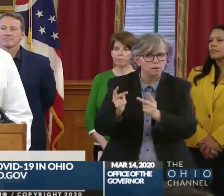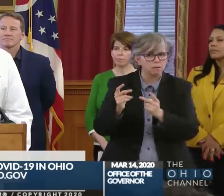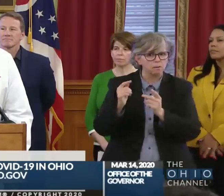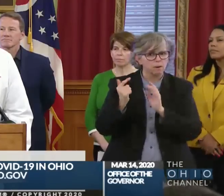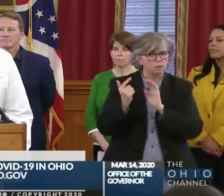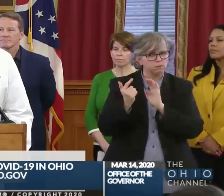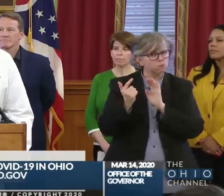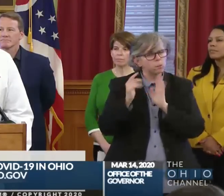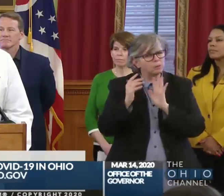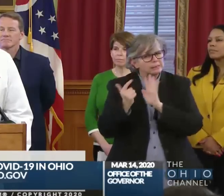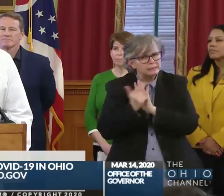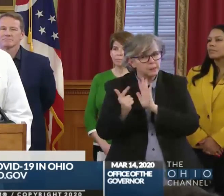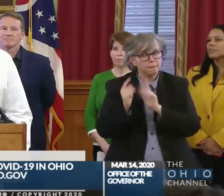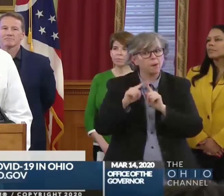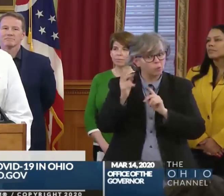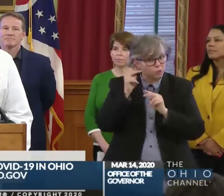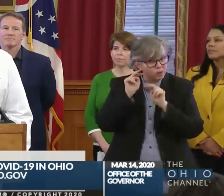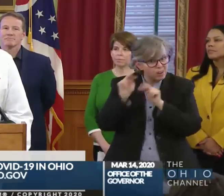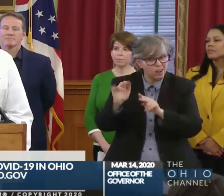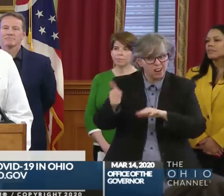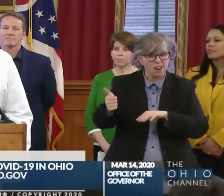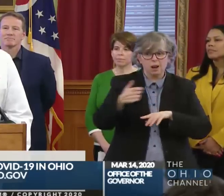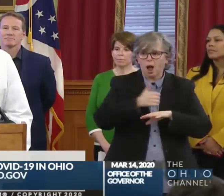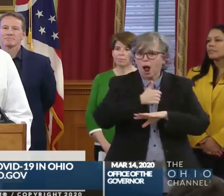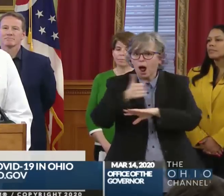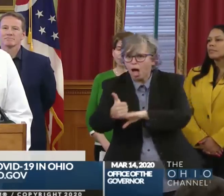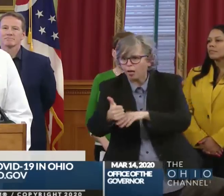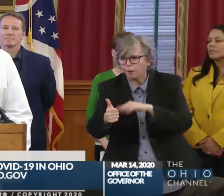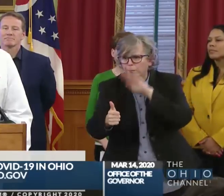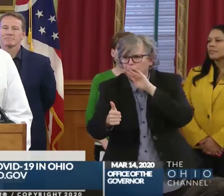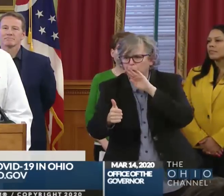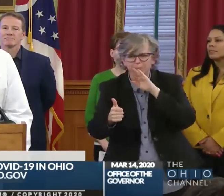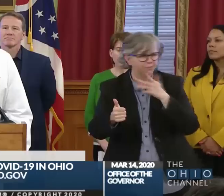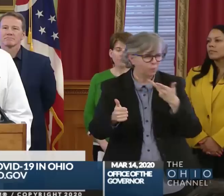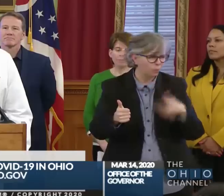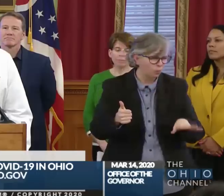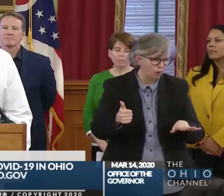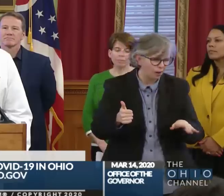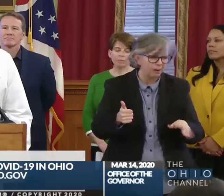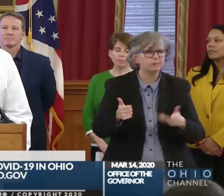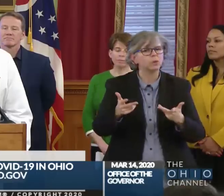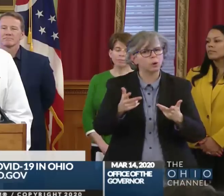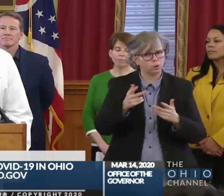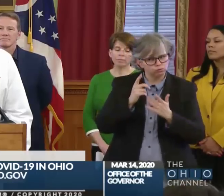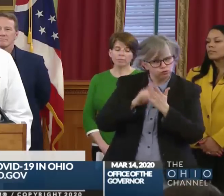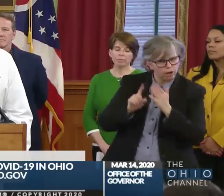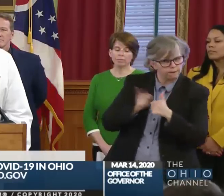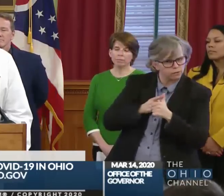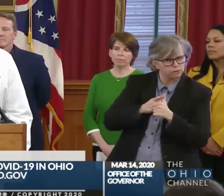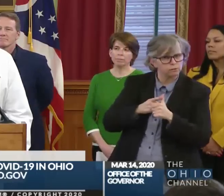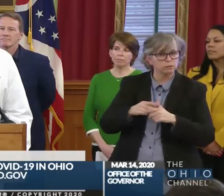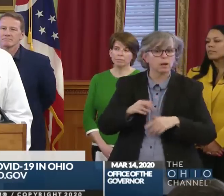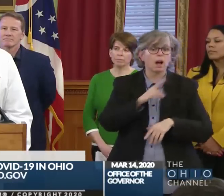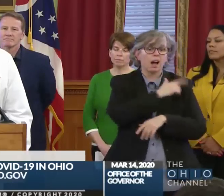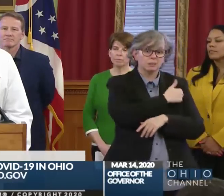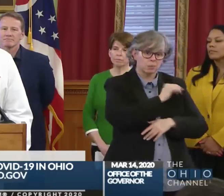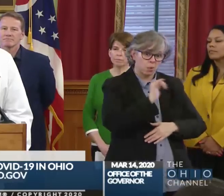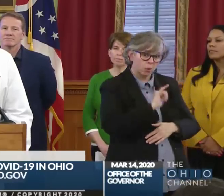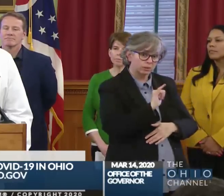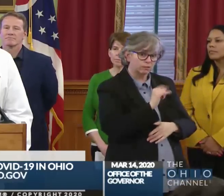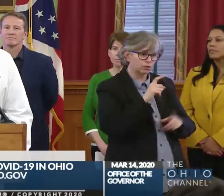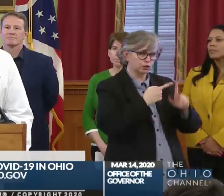make a trip then that you won't be able to get in and see someone at the hospital. Many hospitals have also implemented screening of